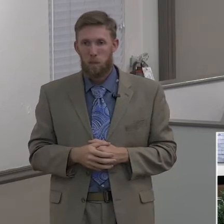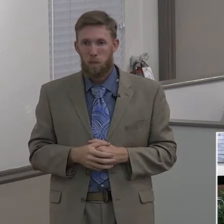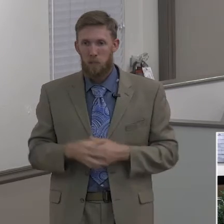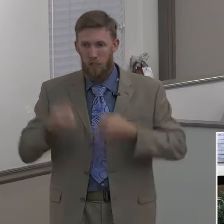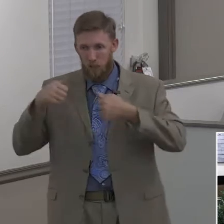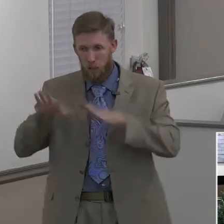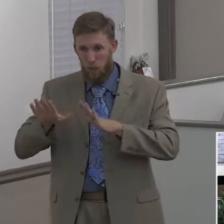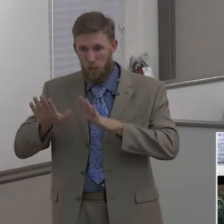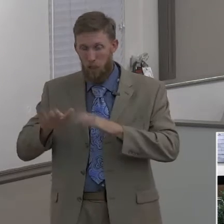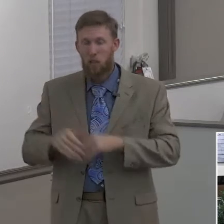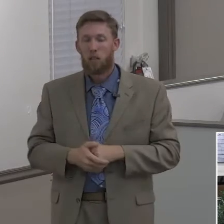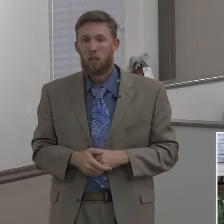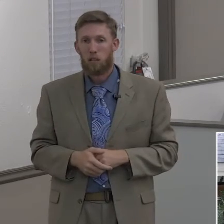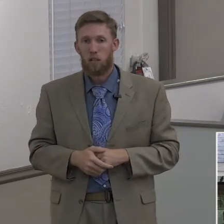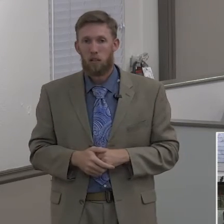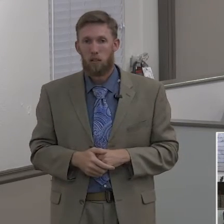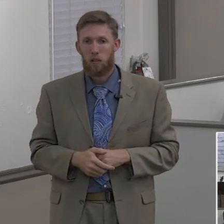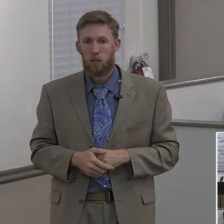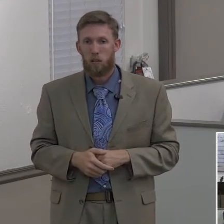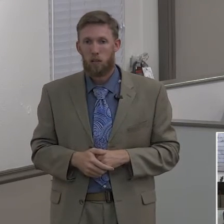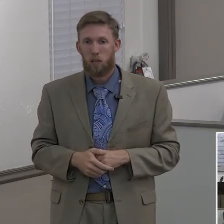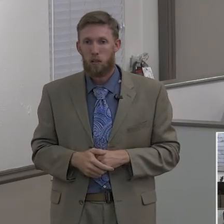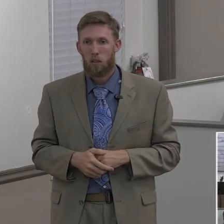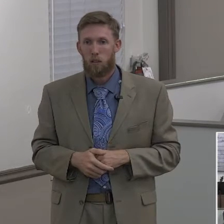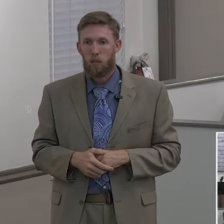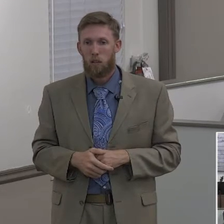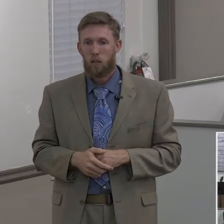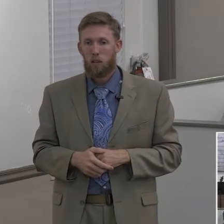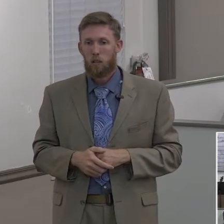I'll submit myself to God. Now,